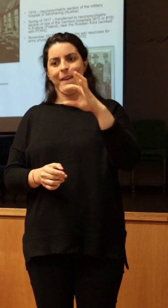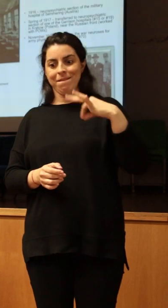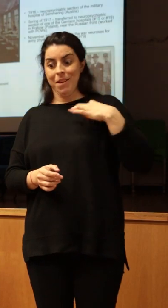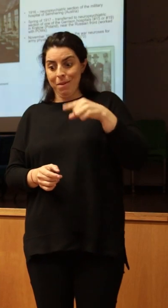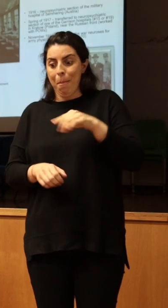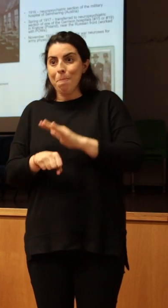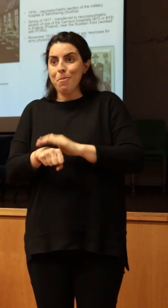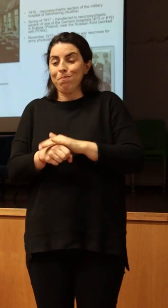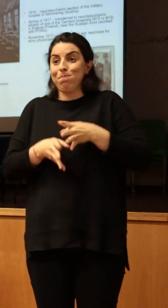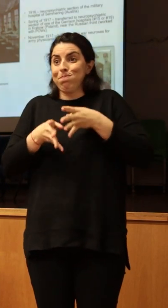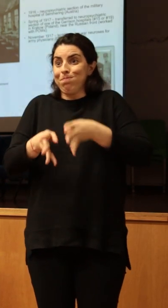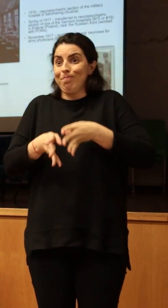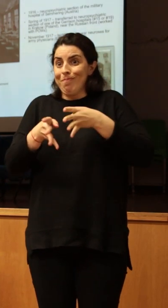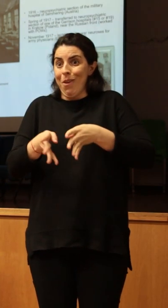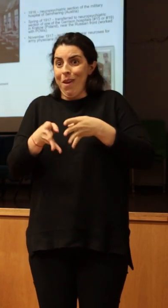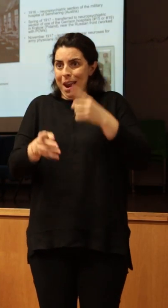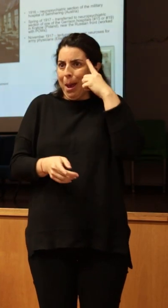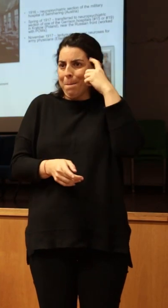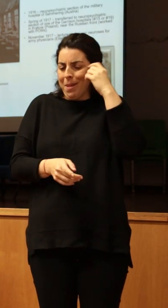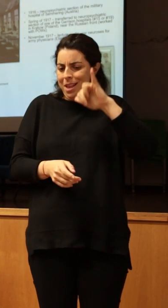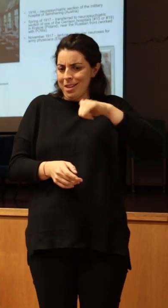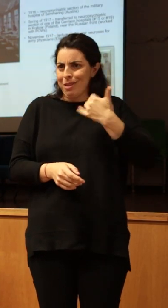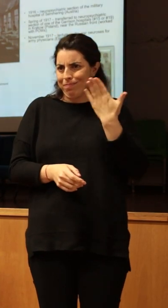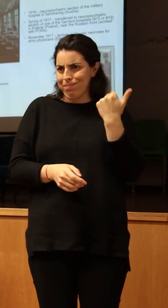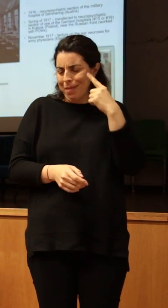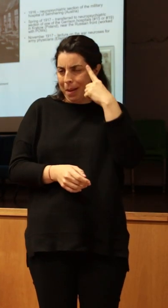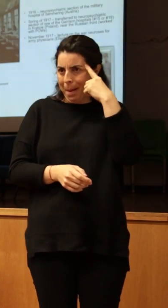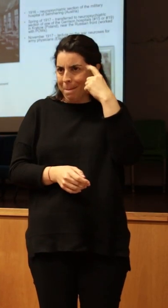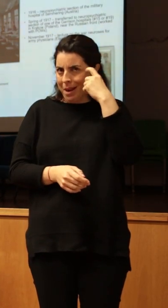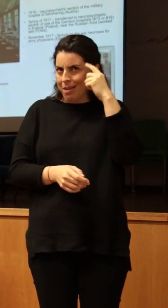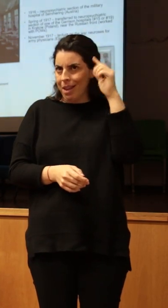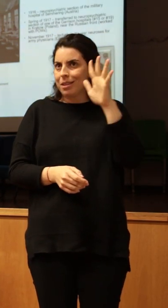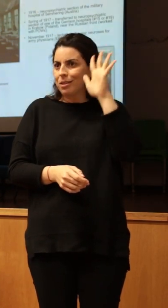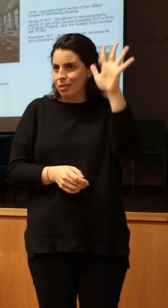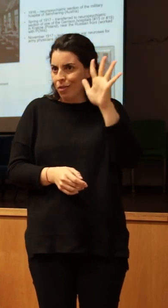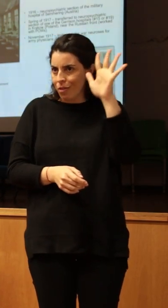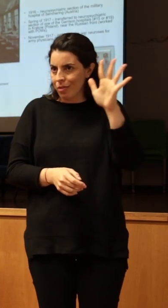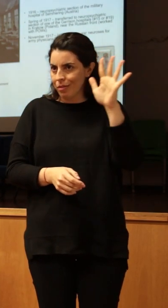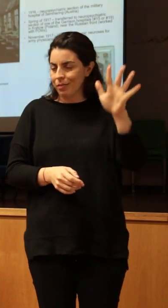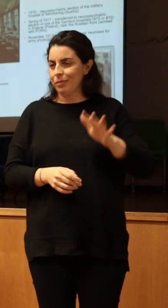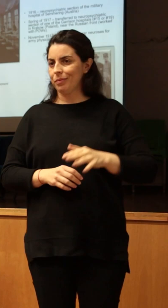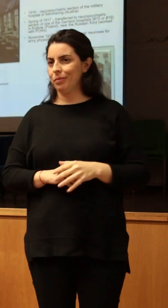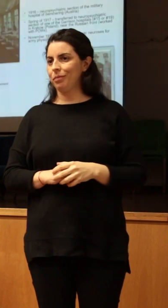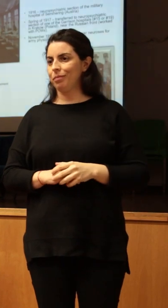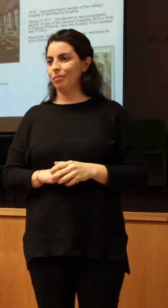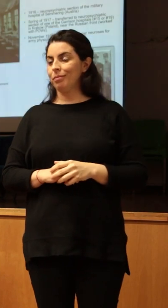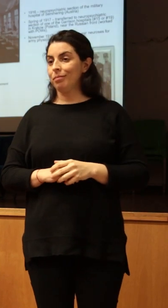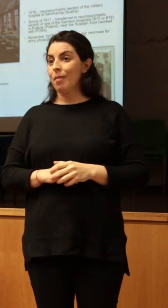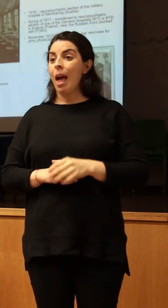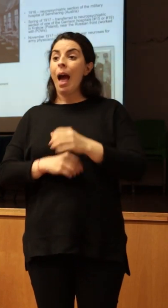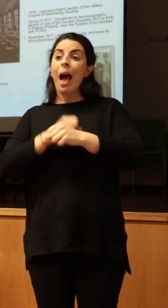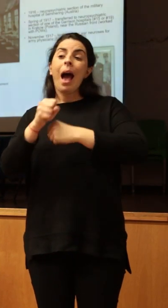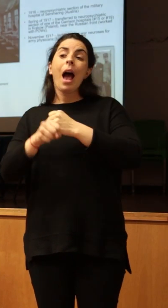Also, so then in 1918, he wrote an article on war psychosis.